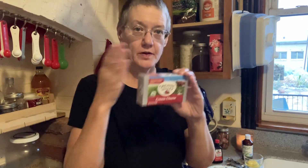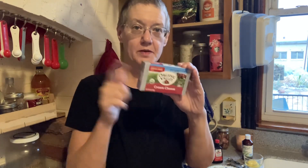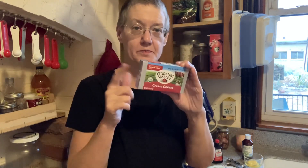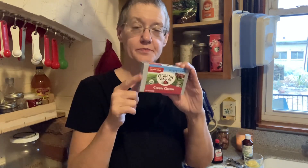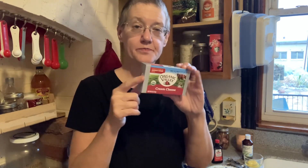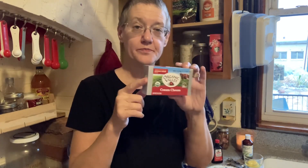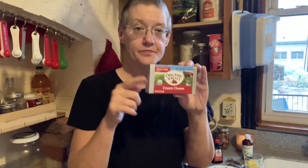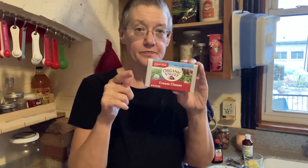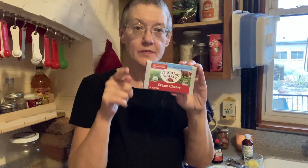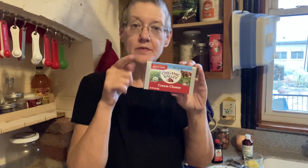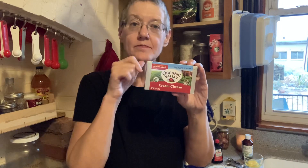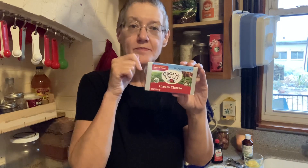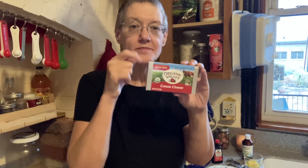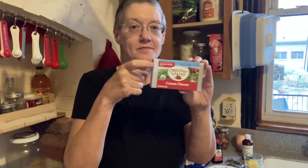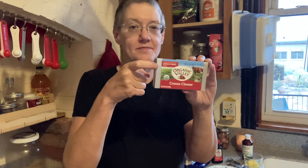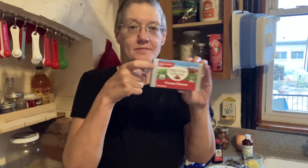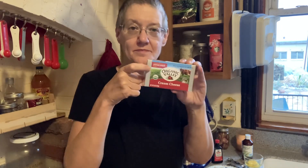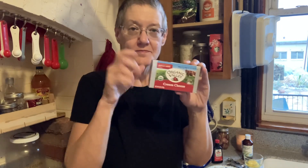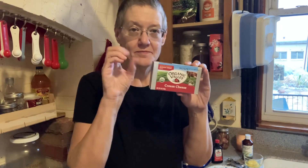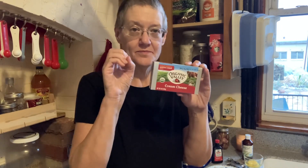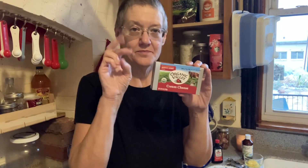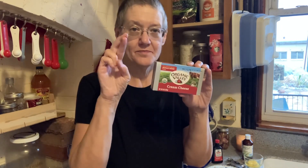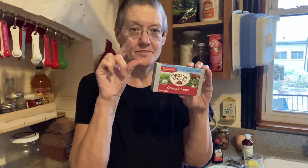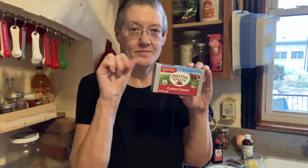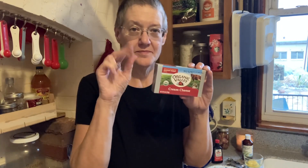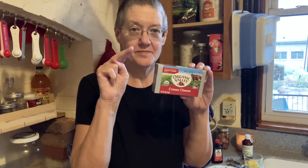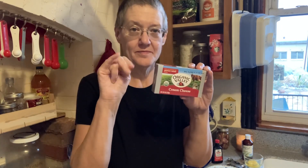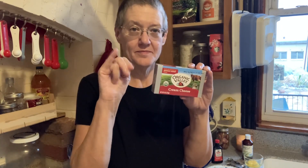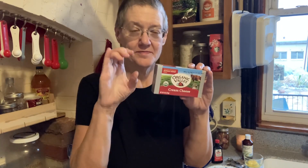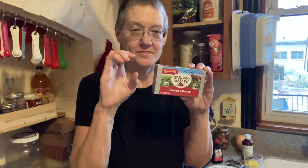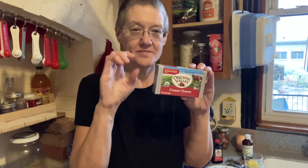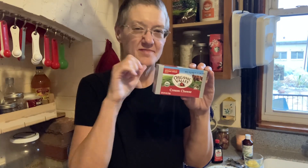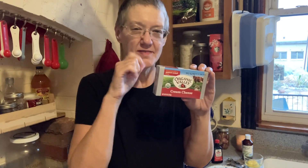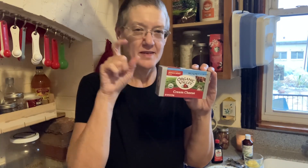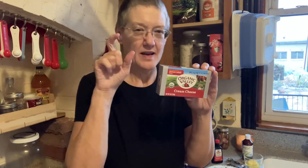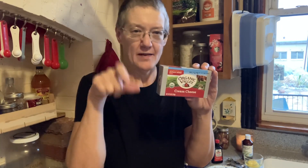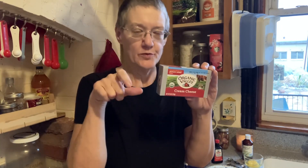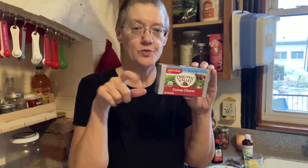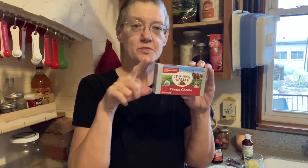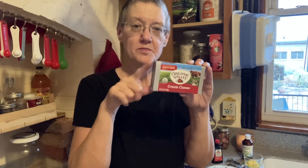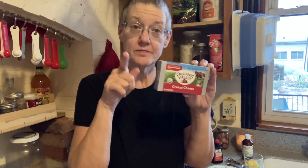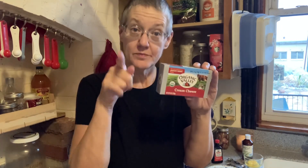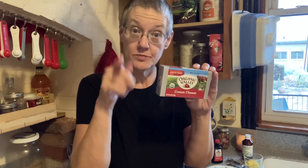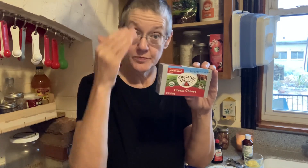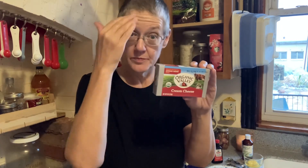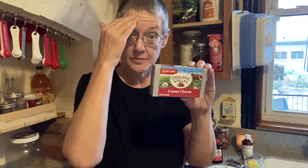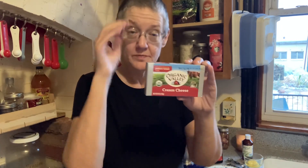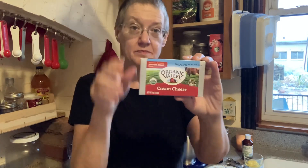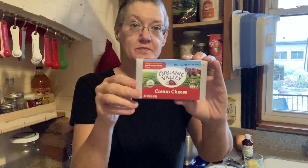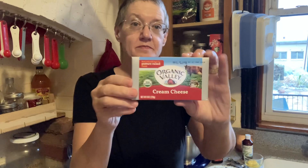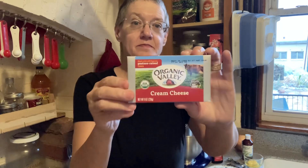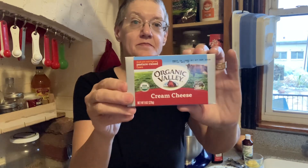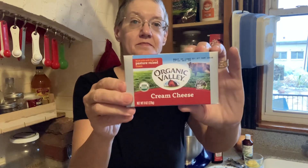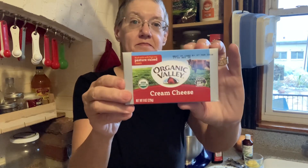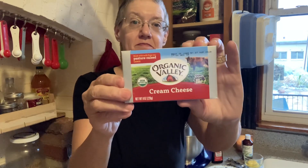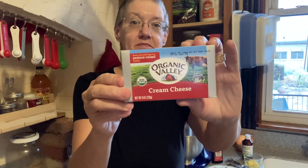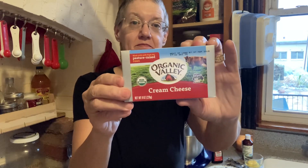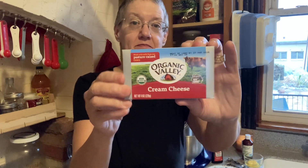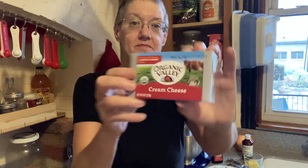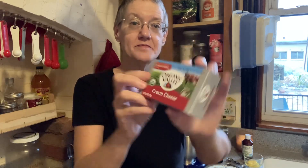The full thing. Now, organic isn't required. But did you know that Organic